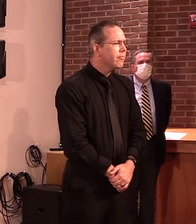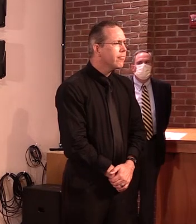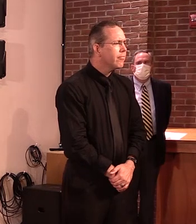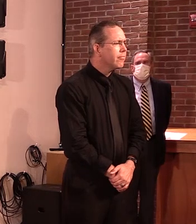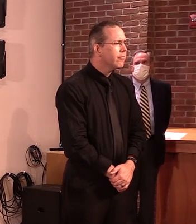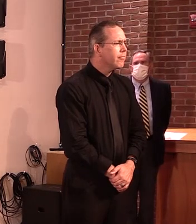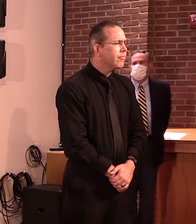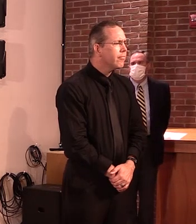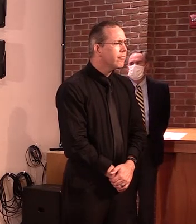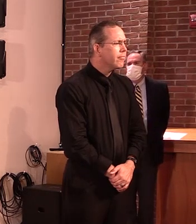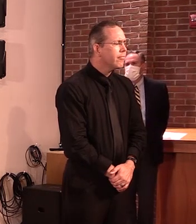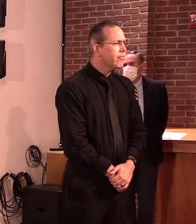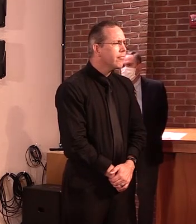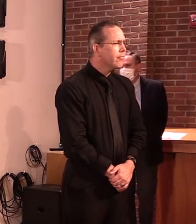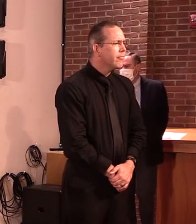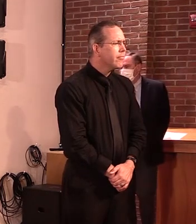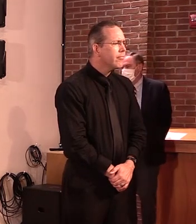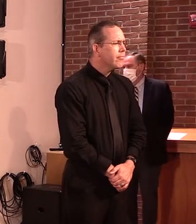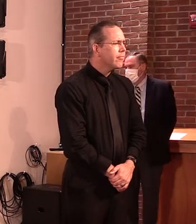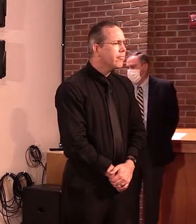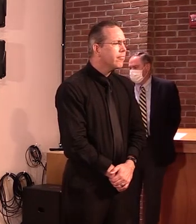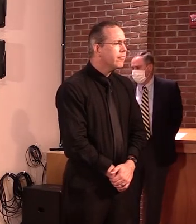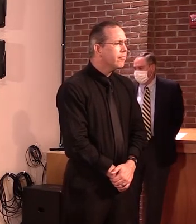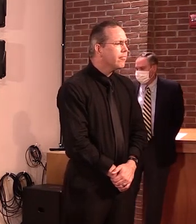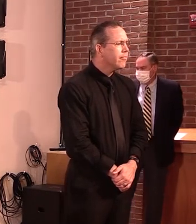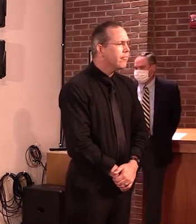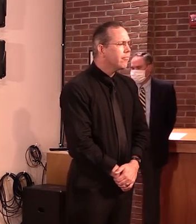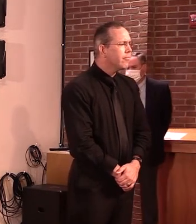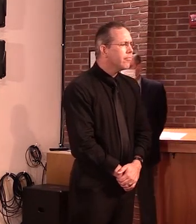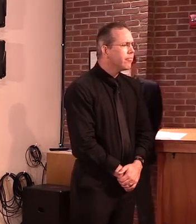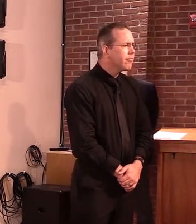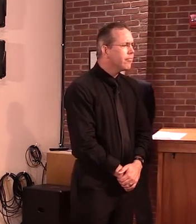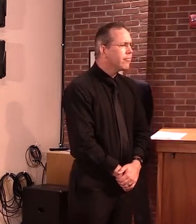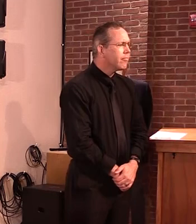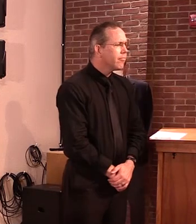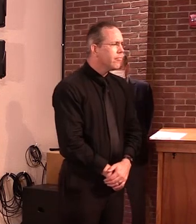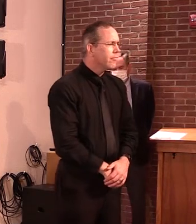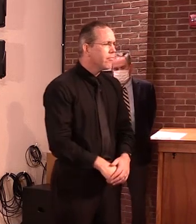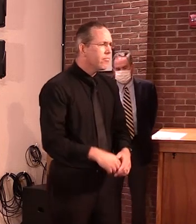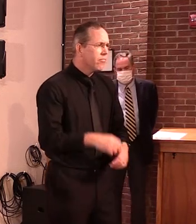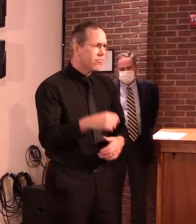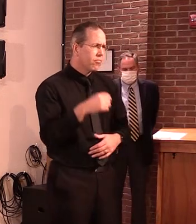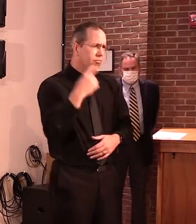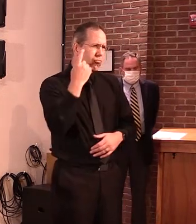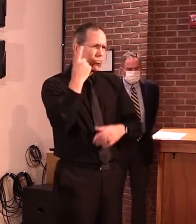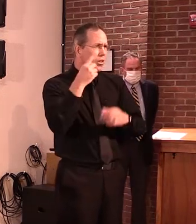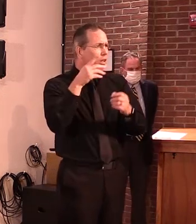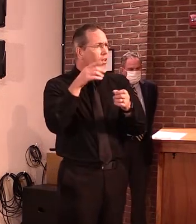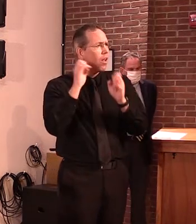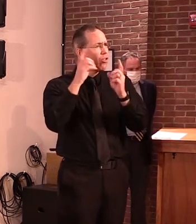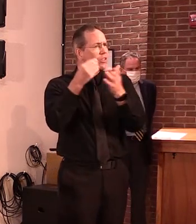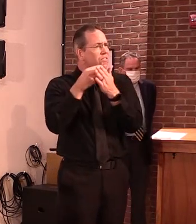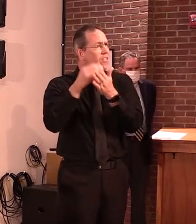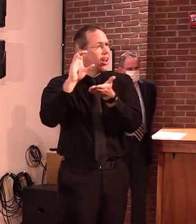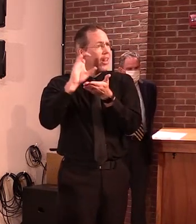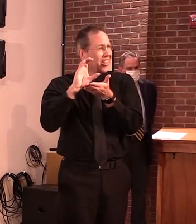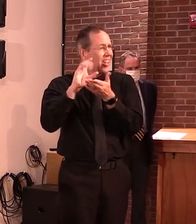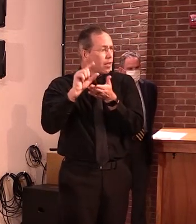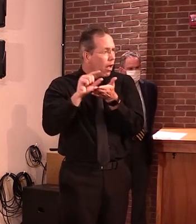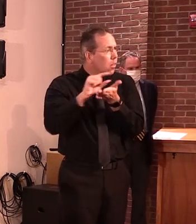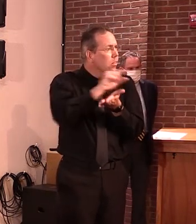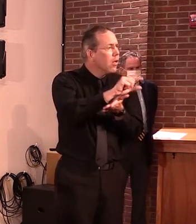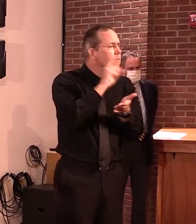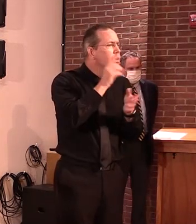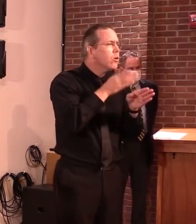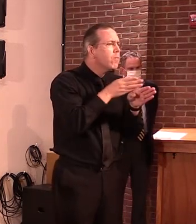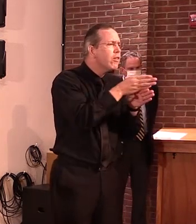You know, I've talked a lot about over the last few years about a cradle to career concept and allowing for more flexibility. So